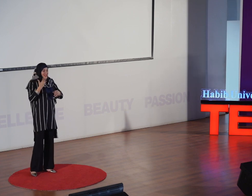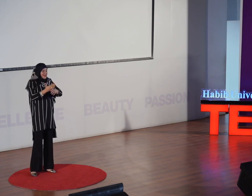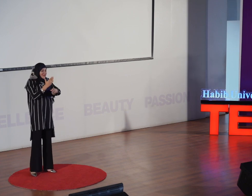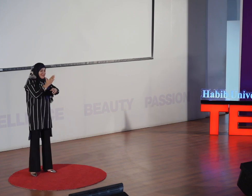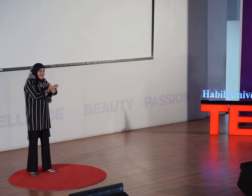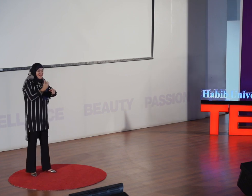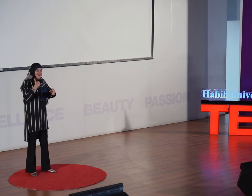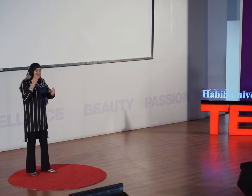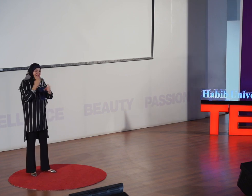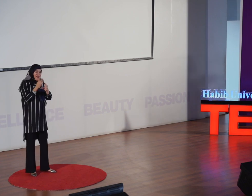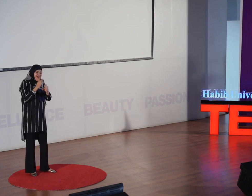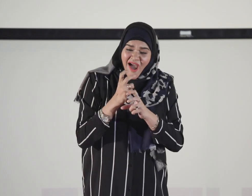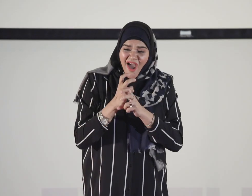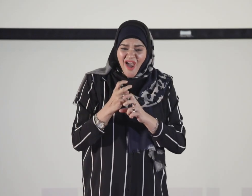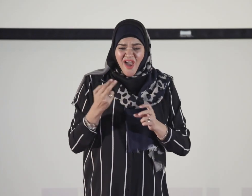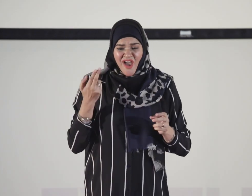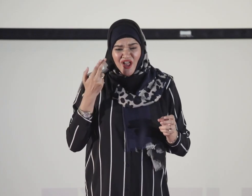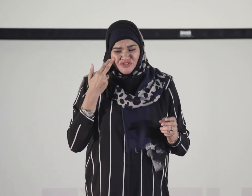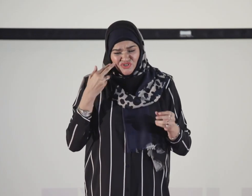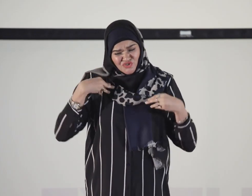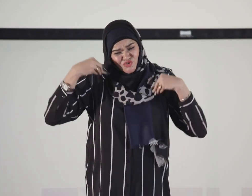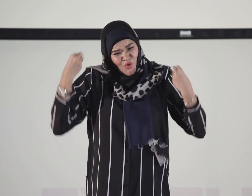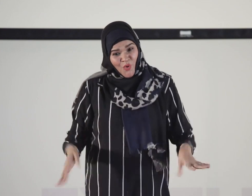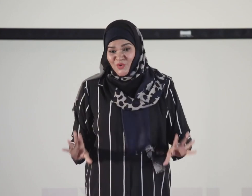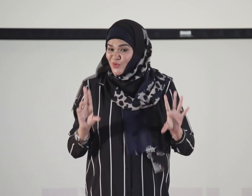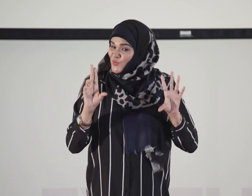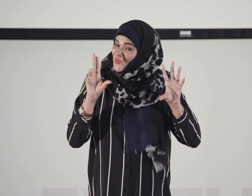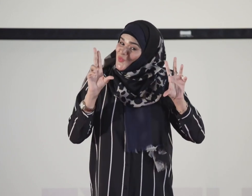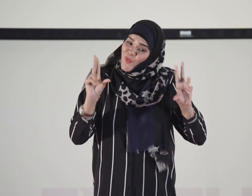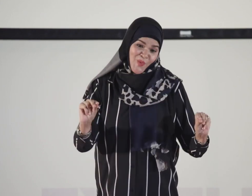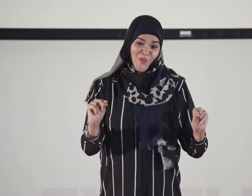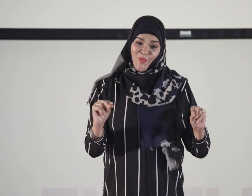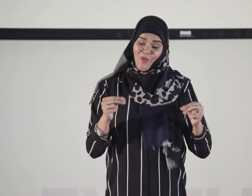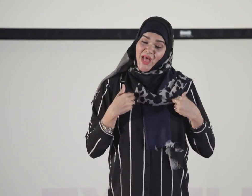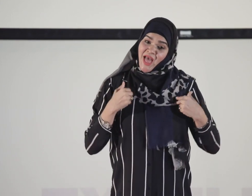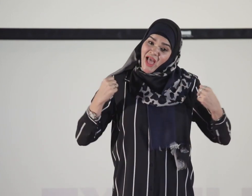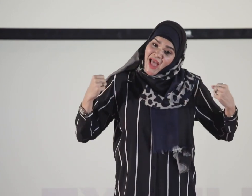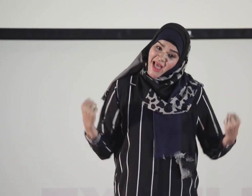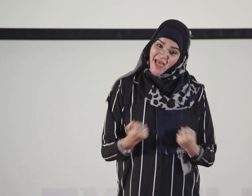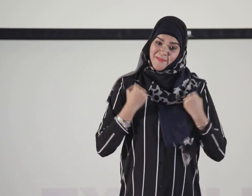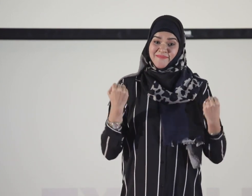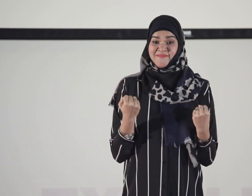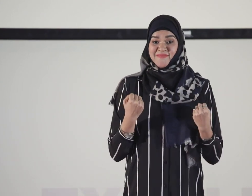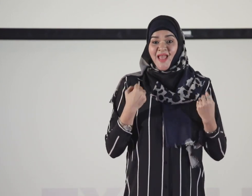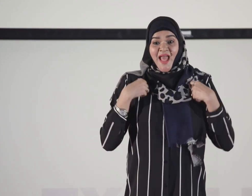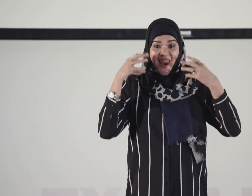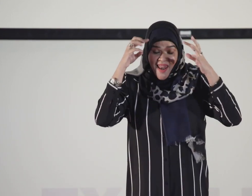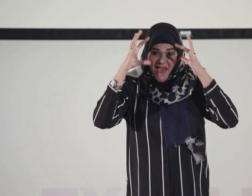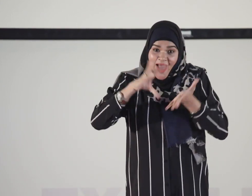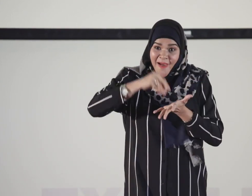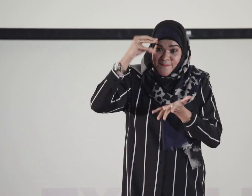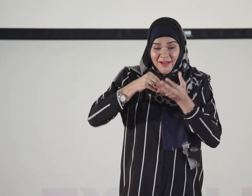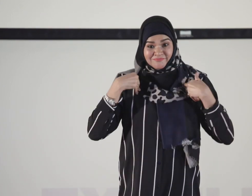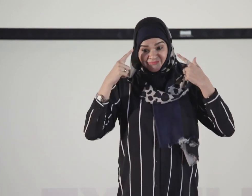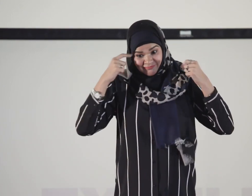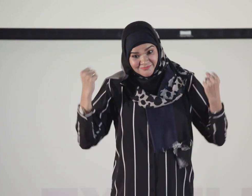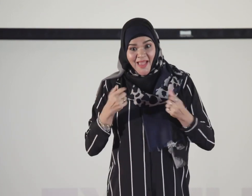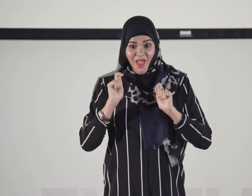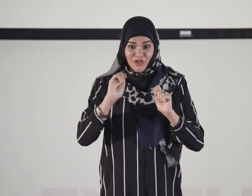recognition. I faced a lot of difficulties to get there, but but I never lost hope. I